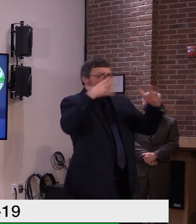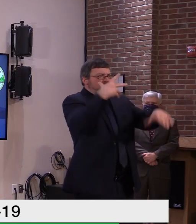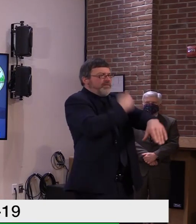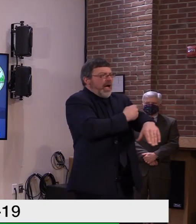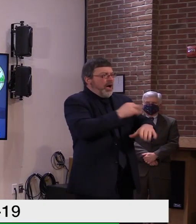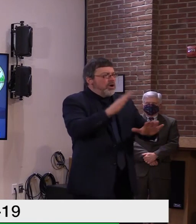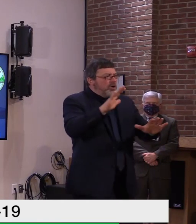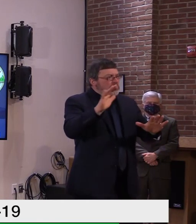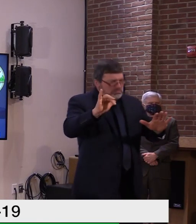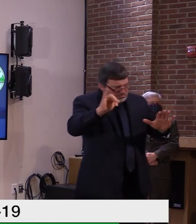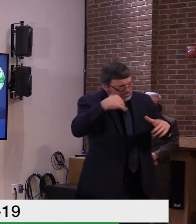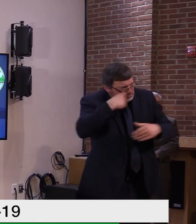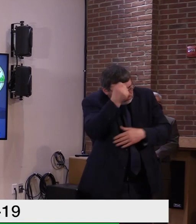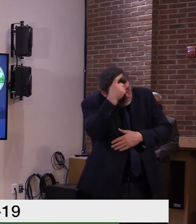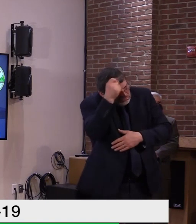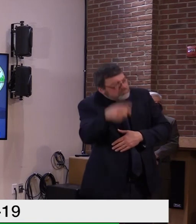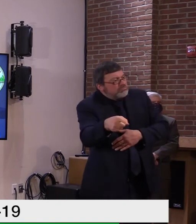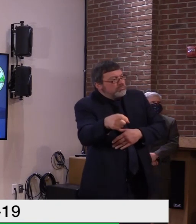mind.